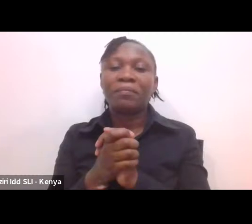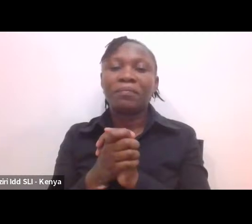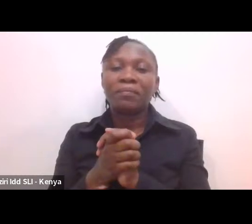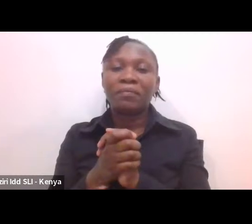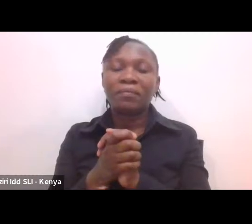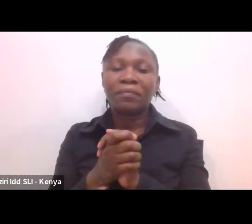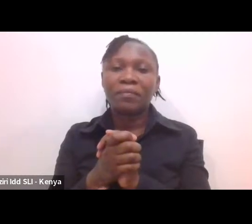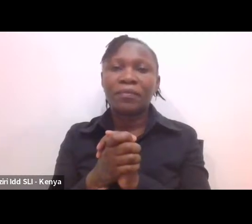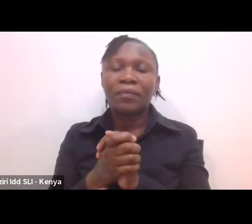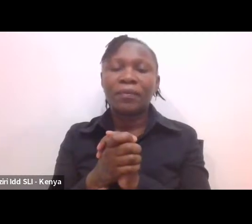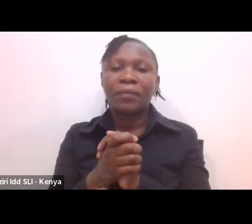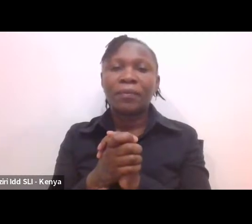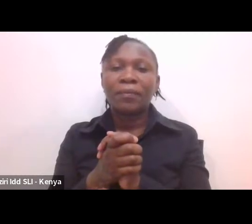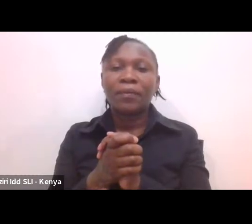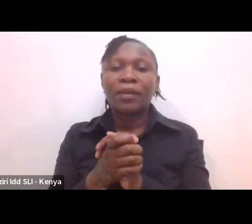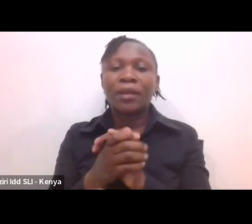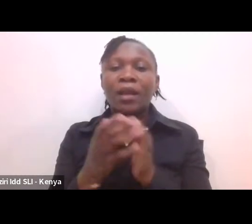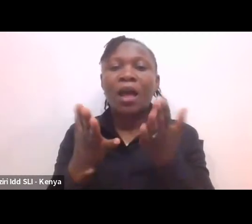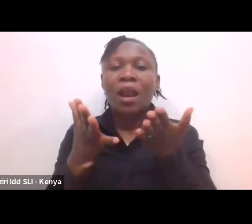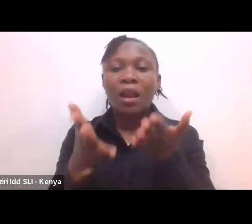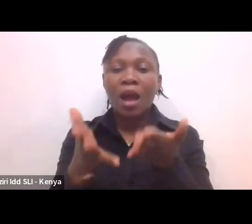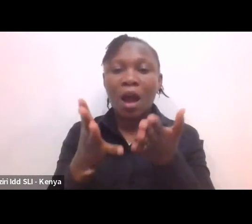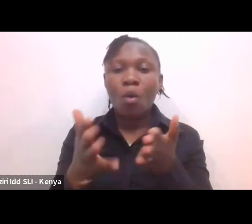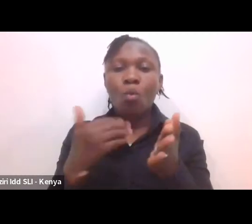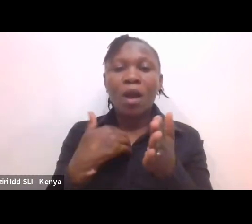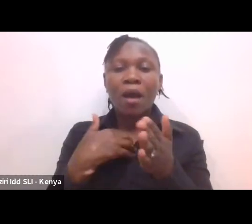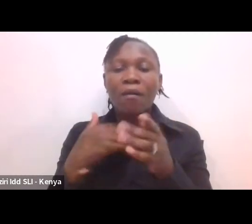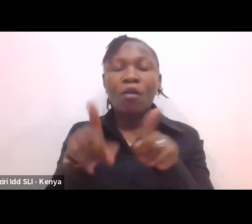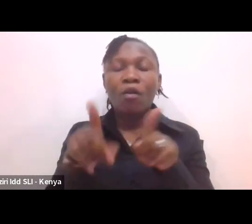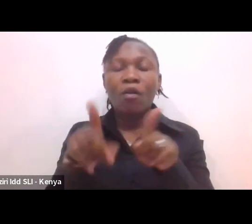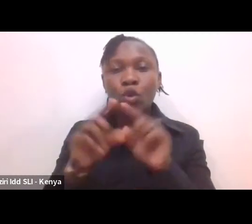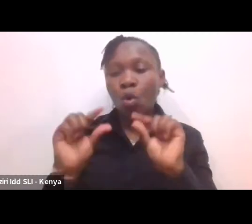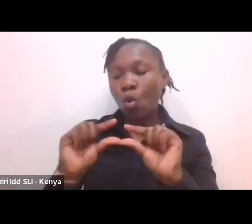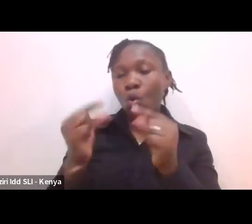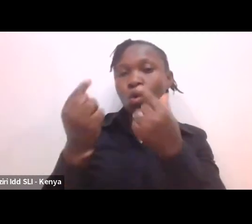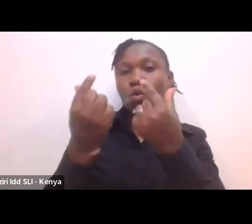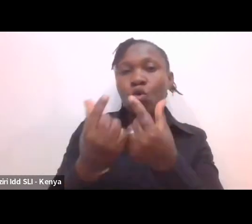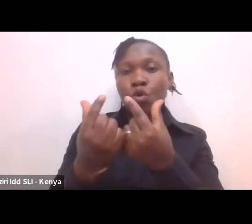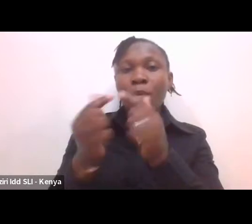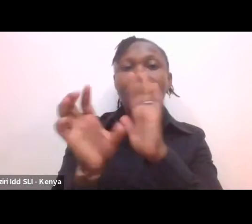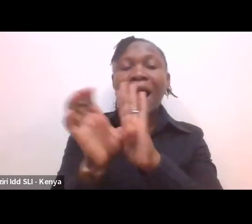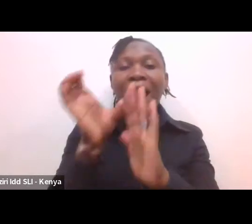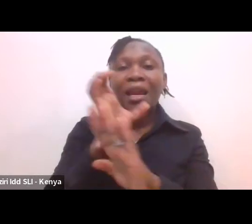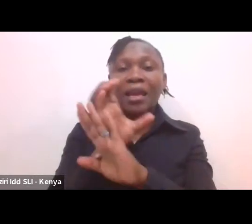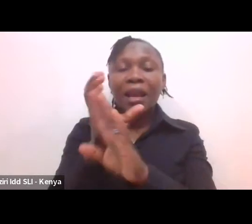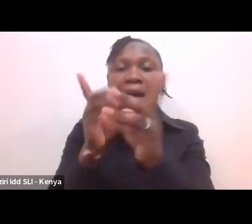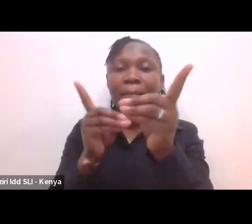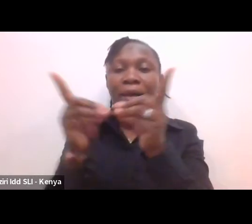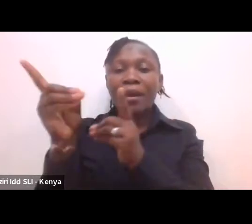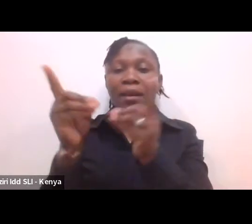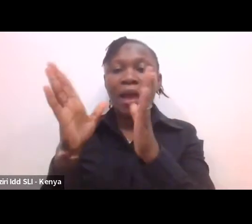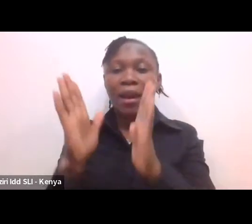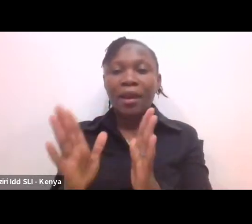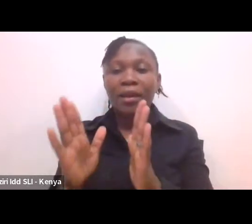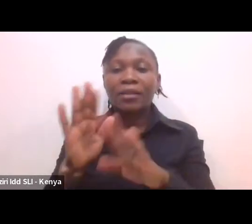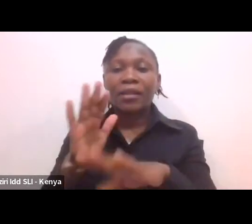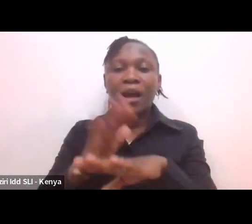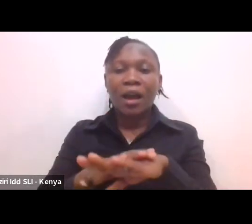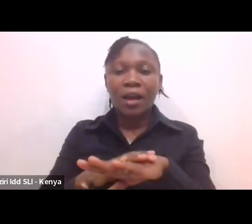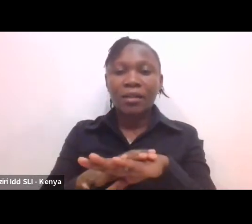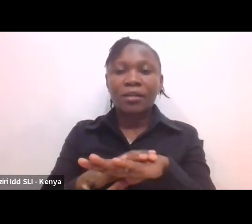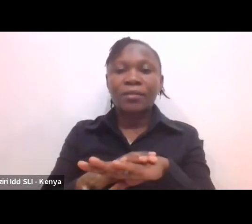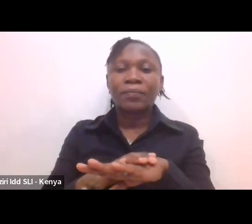I'm now the group curriculum director at Cavendish Education, which is a family of